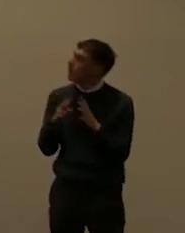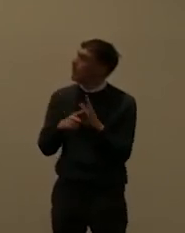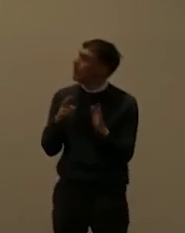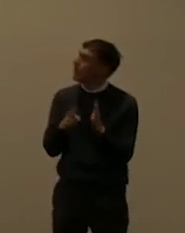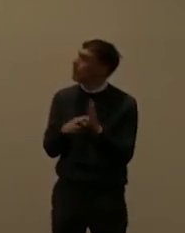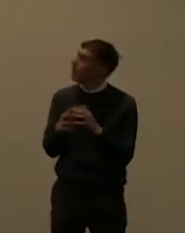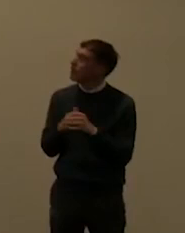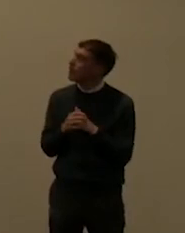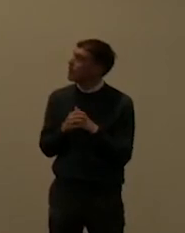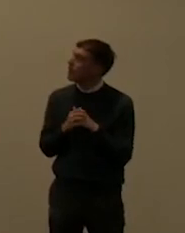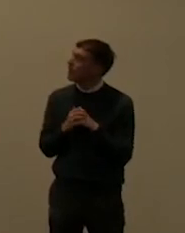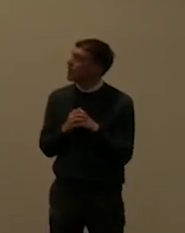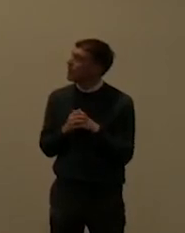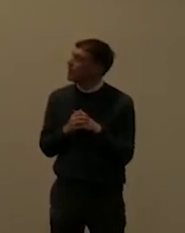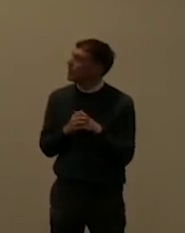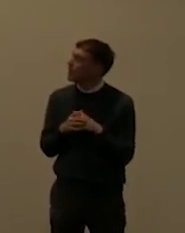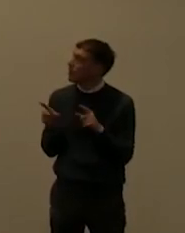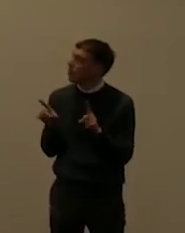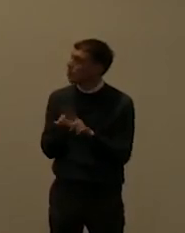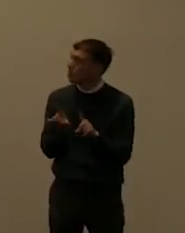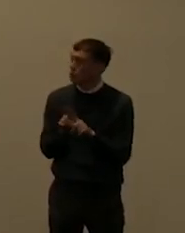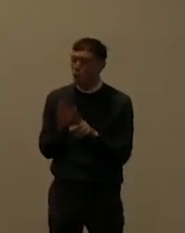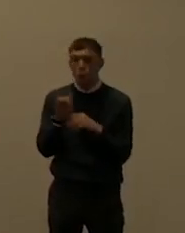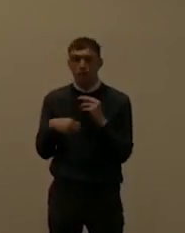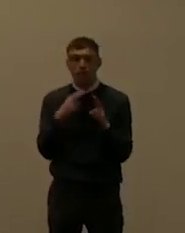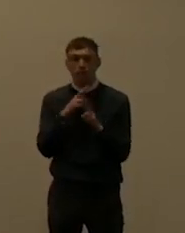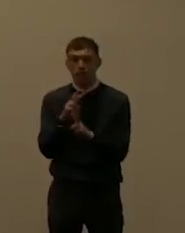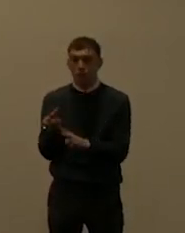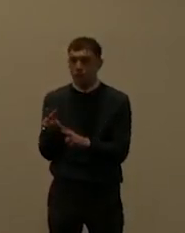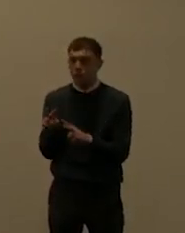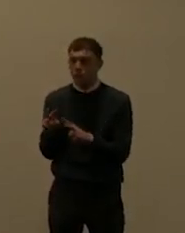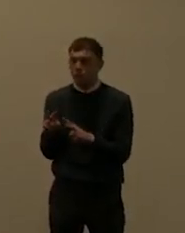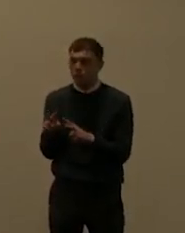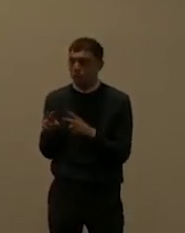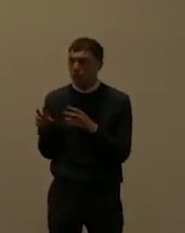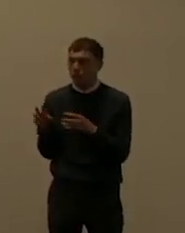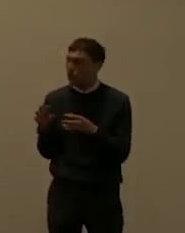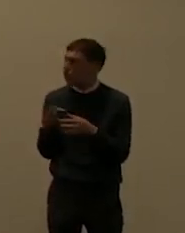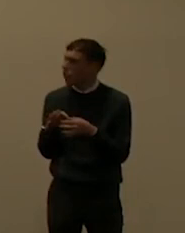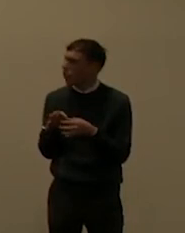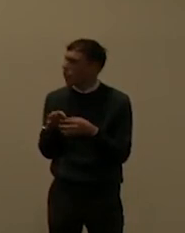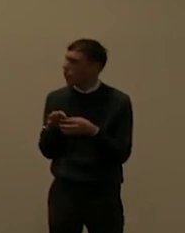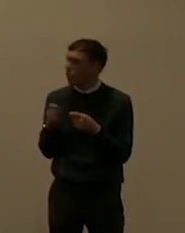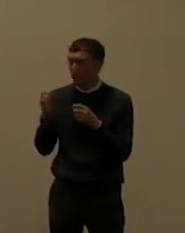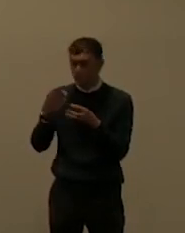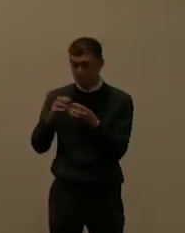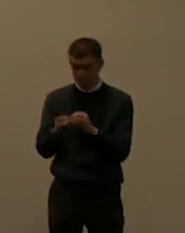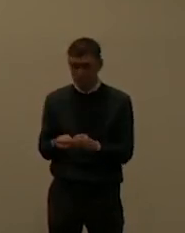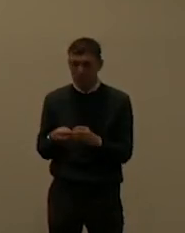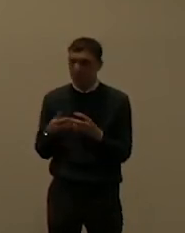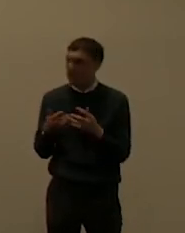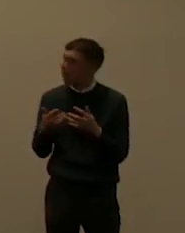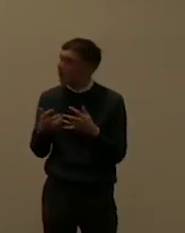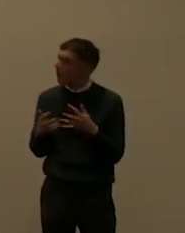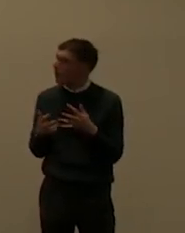Active Directory authentication. You also get an overview about the control pane about the configuration pane of